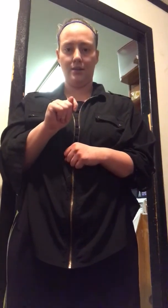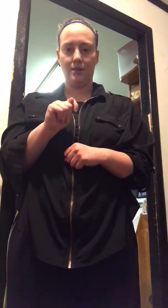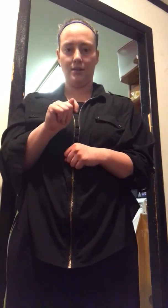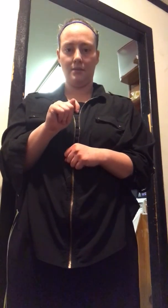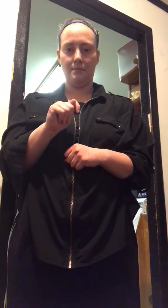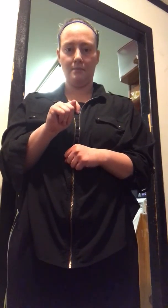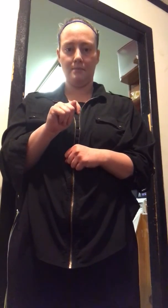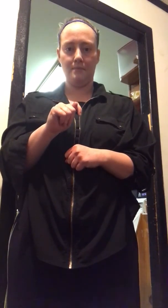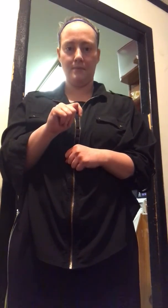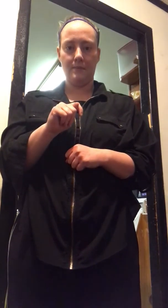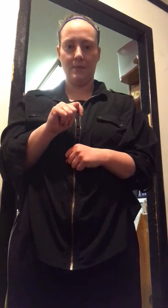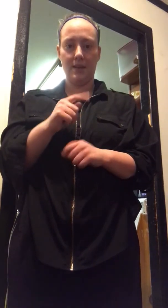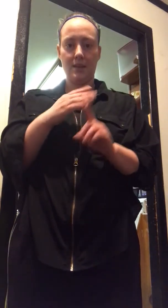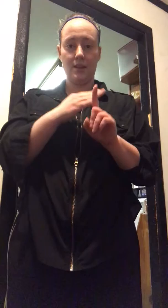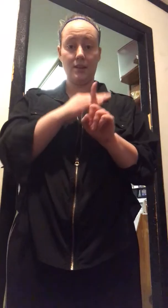degrees Celsius?